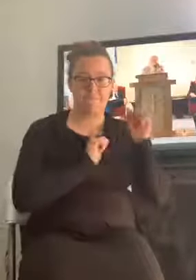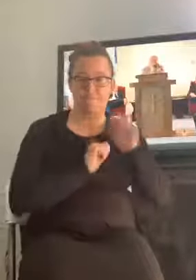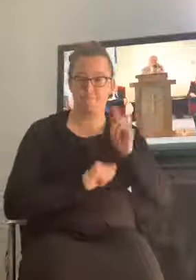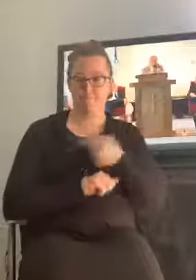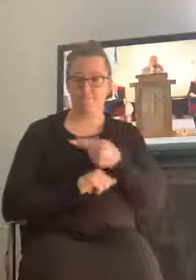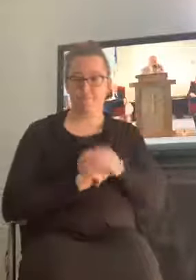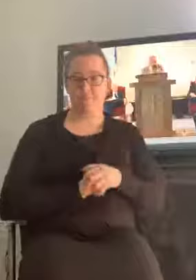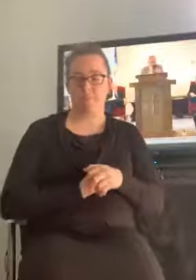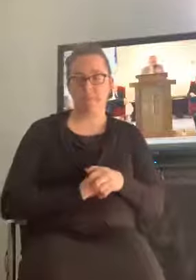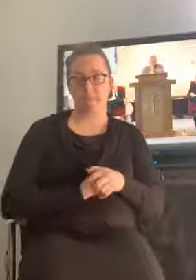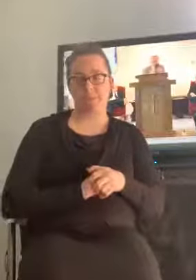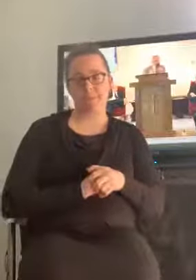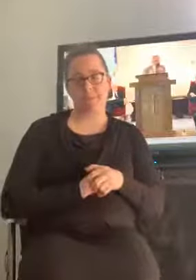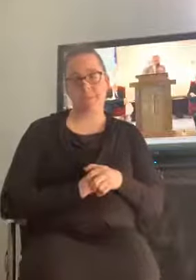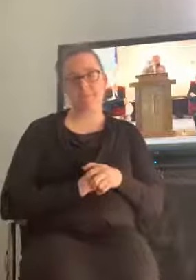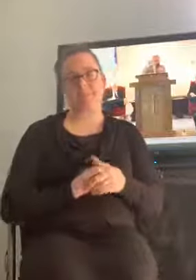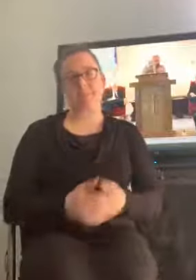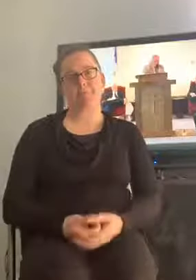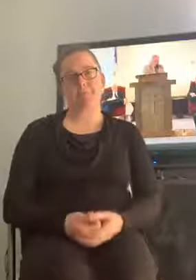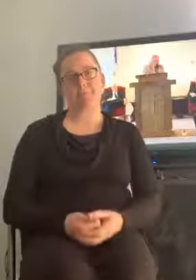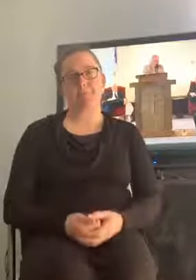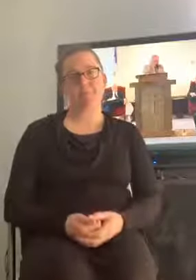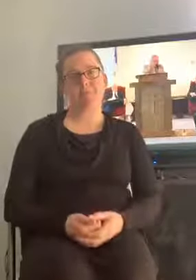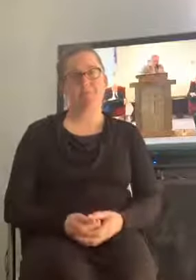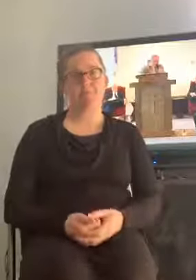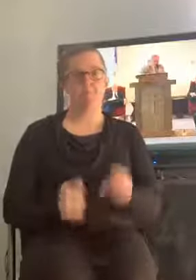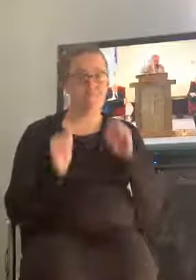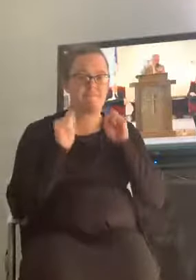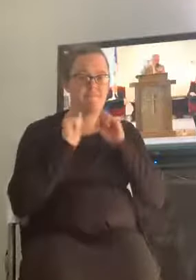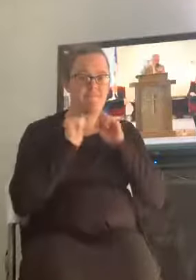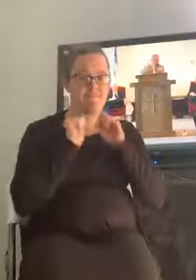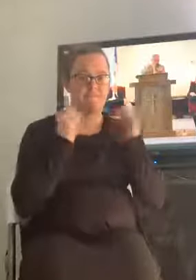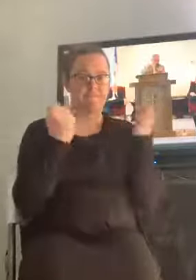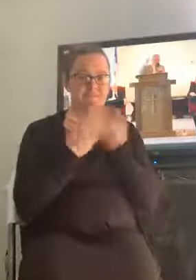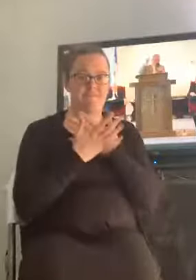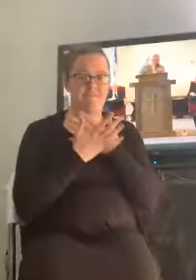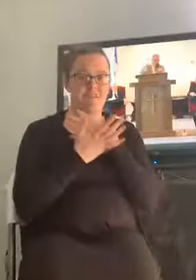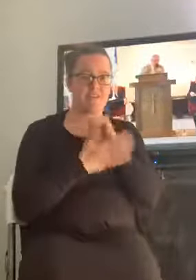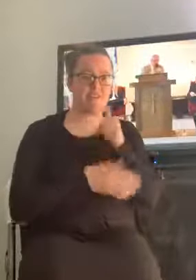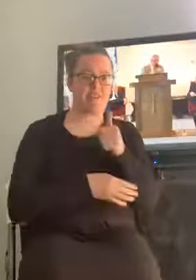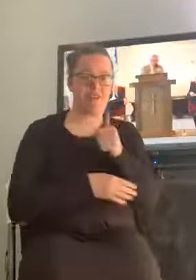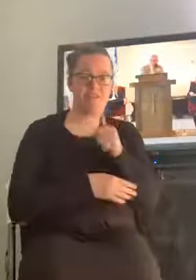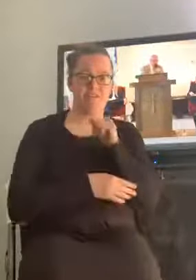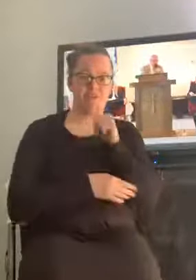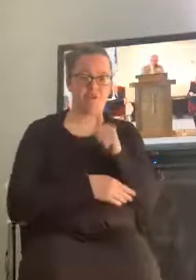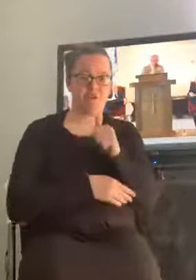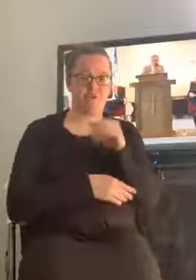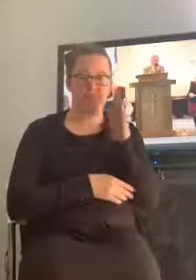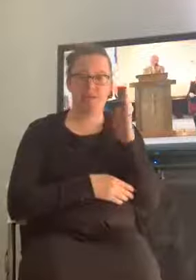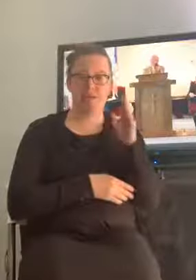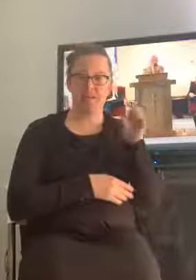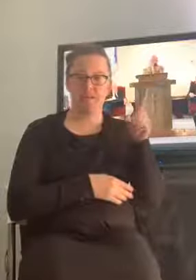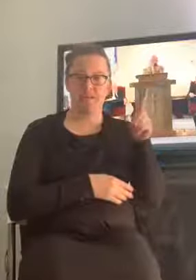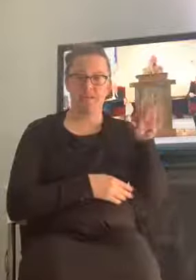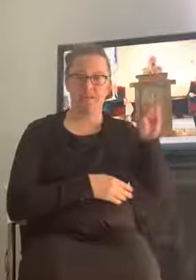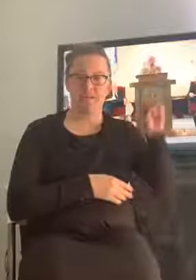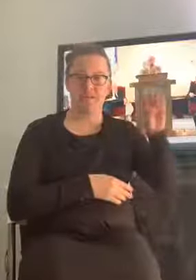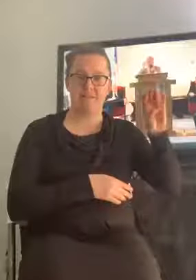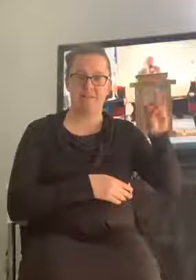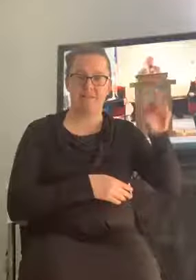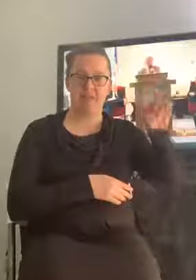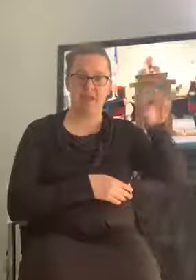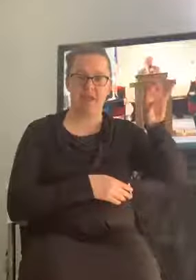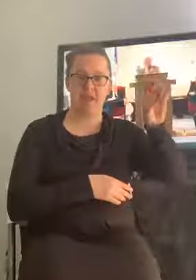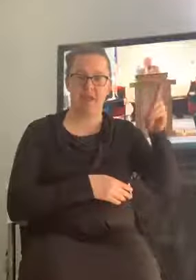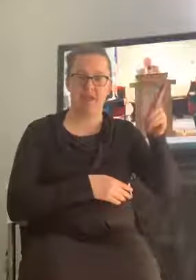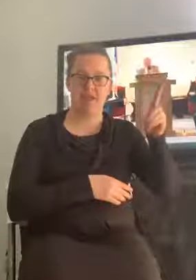little further with Joshua, and he said, Fear not, neither be dismayed. This was the